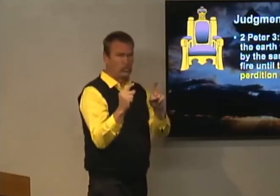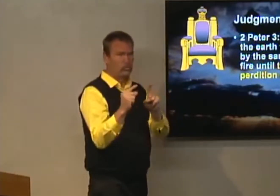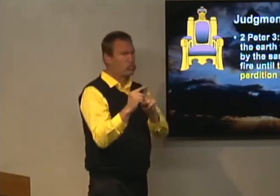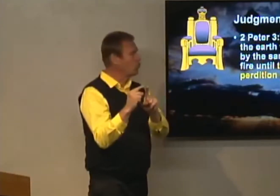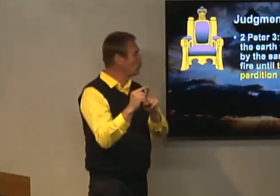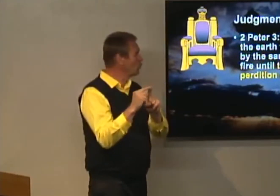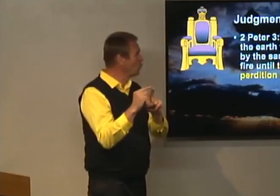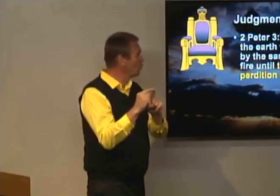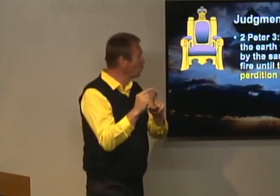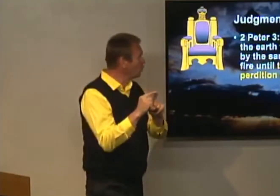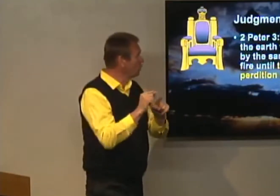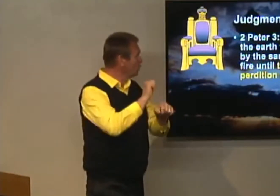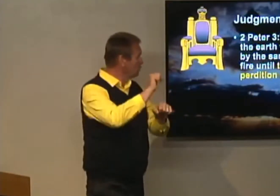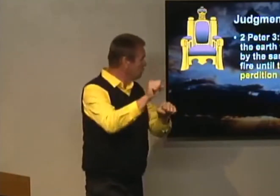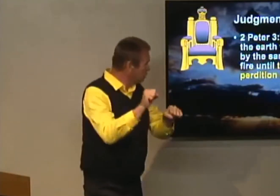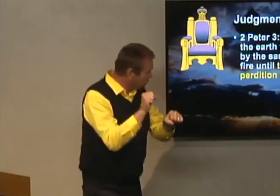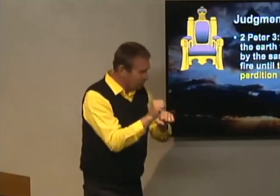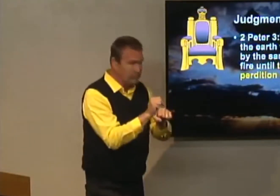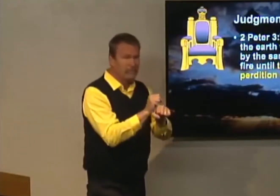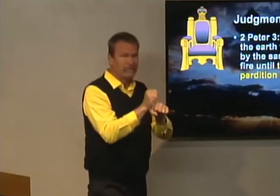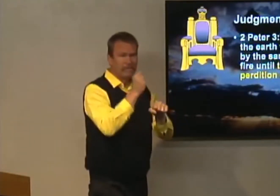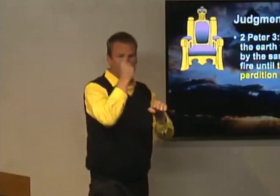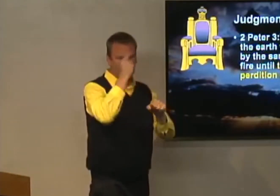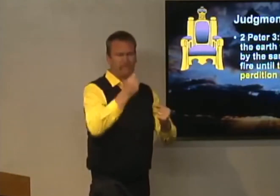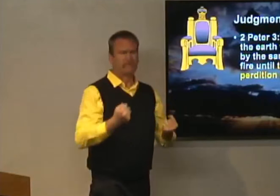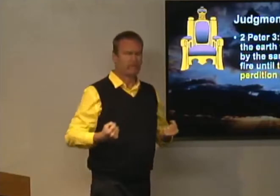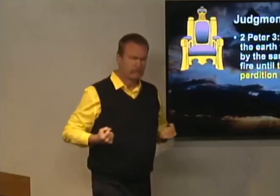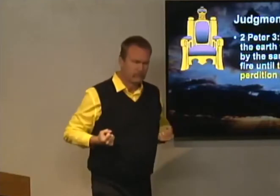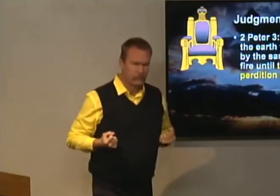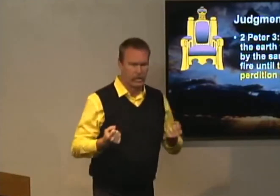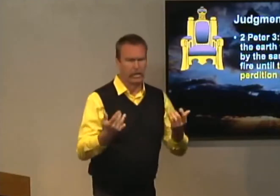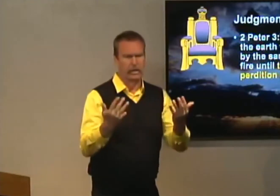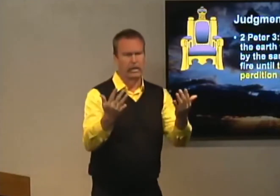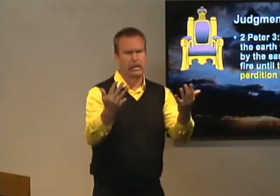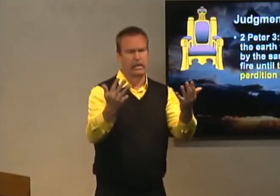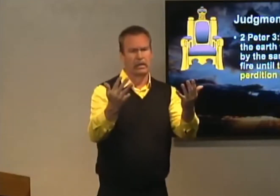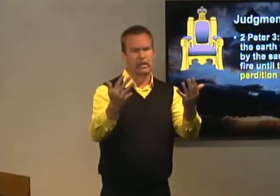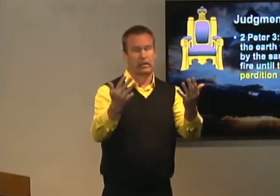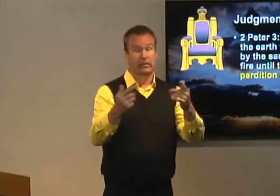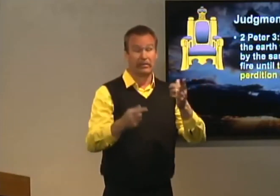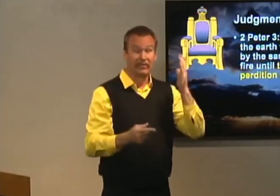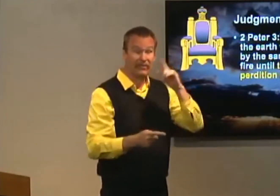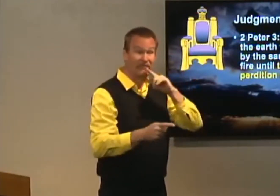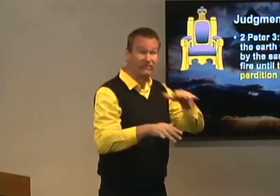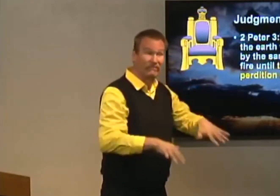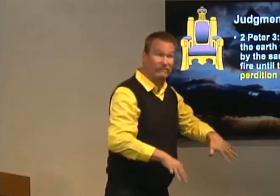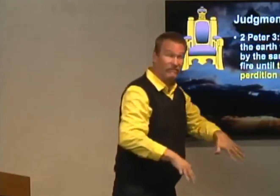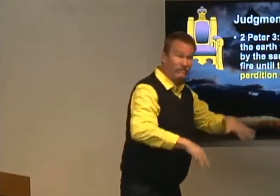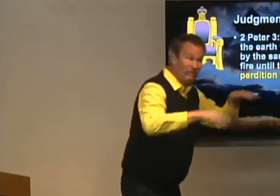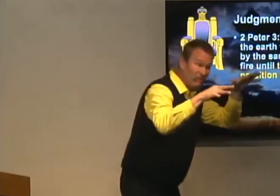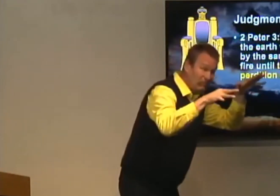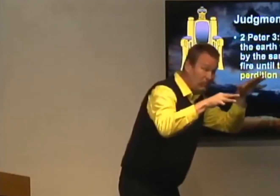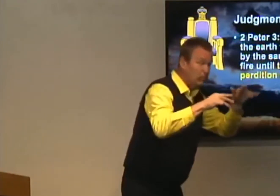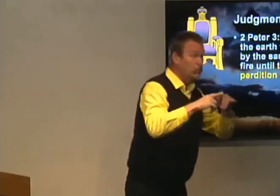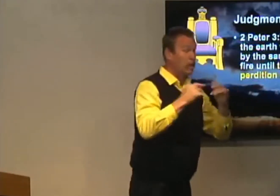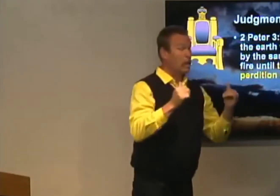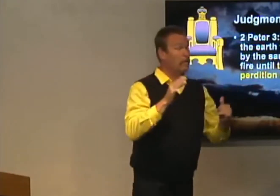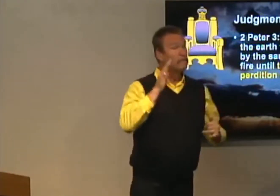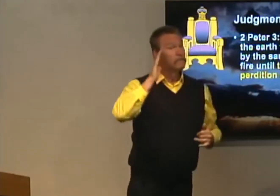3, verse 7. But the heavens and the earth, which are now preserved by the same word, are reserved for